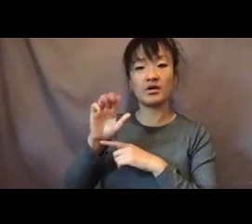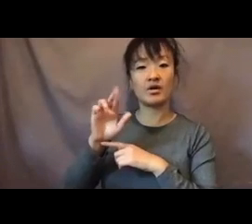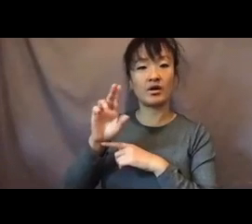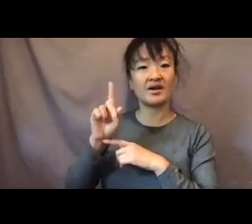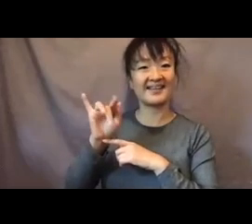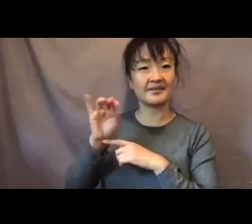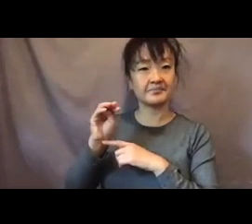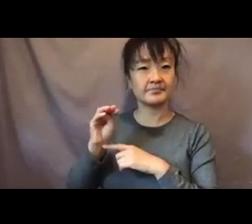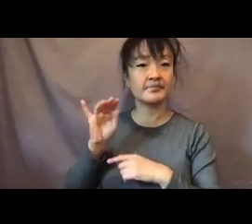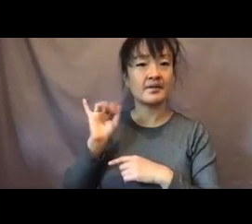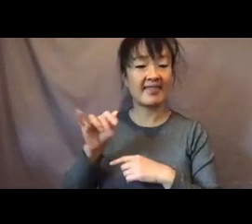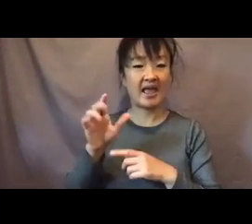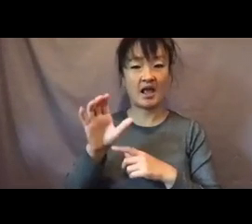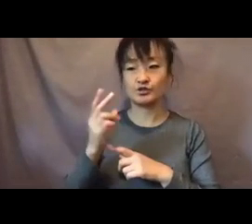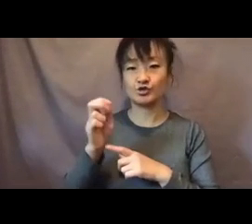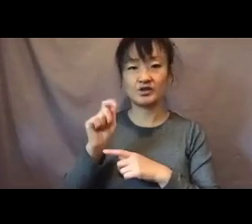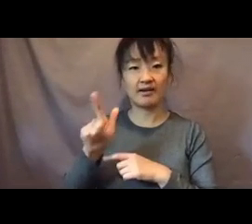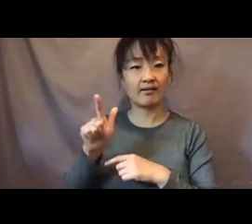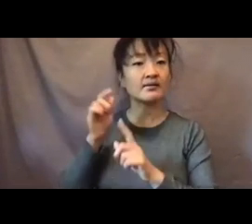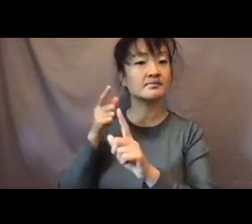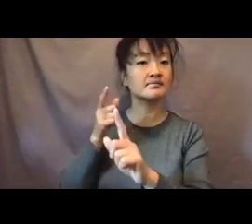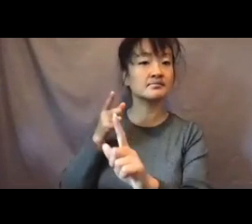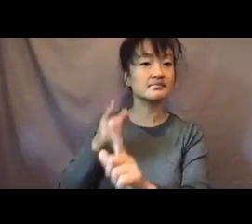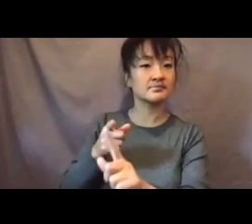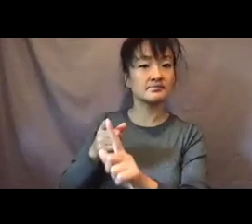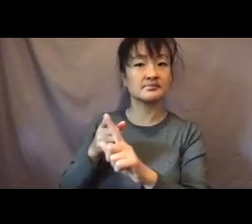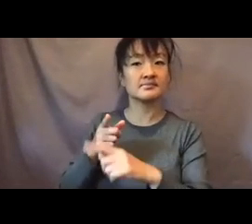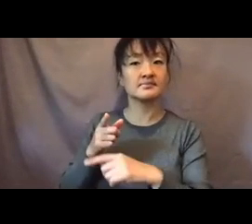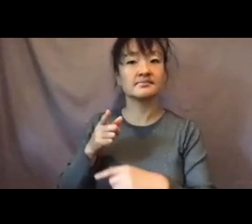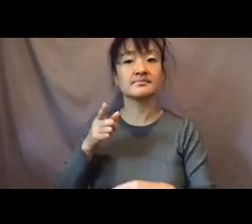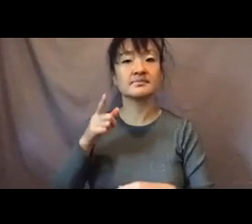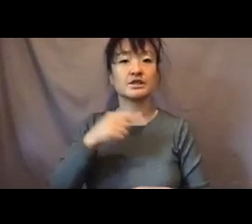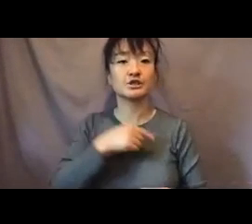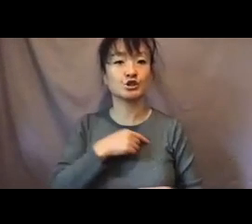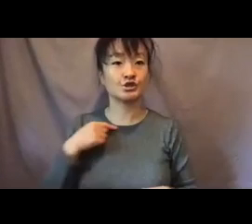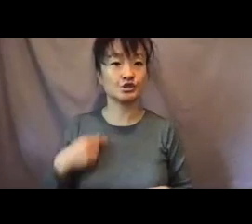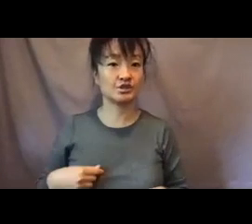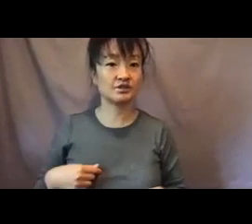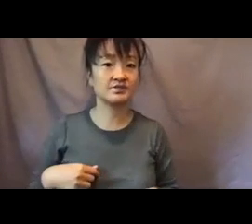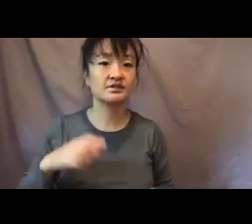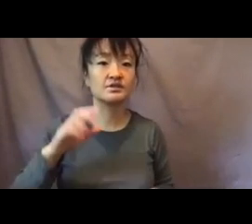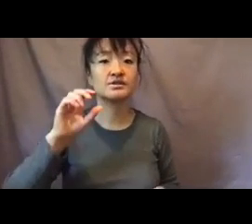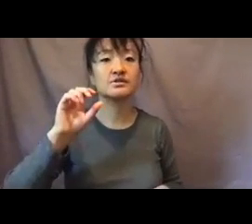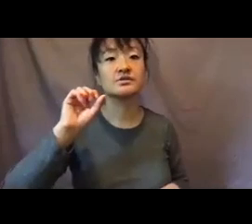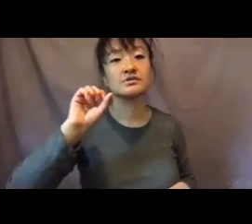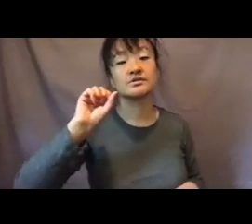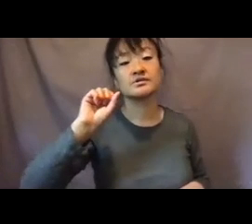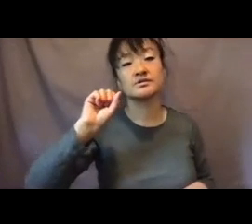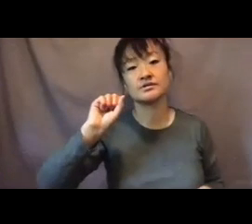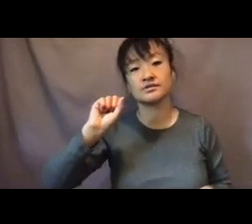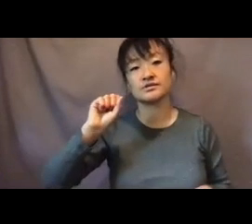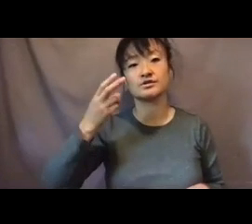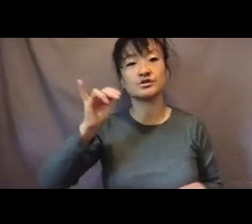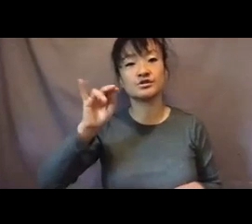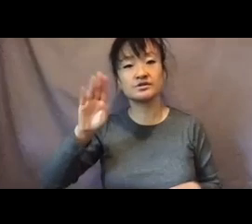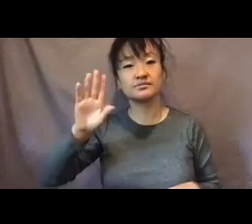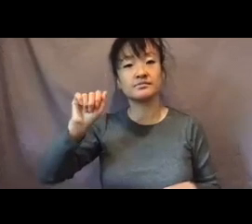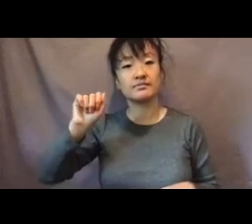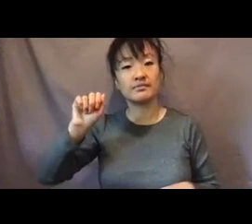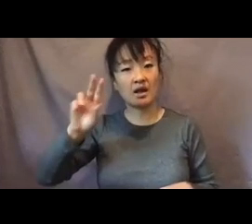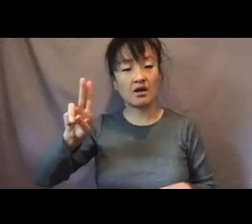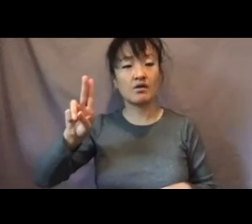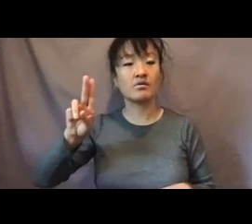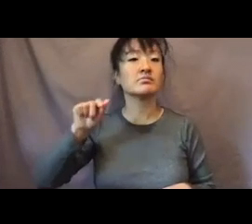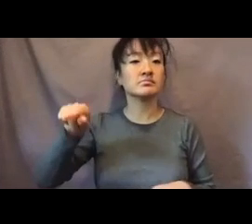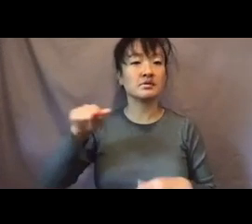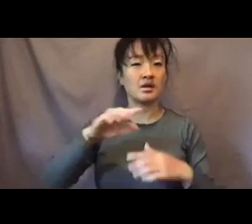The pericardium is actually in Chinese, it's the Xin Bao, it's the wrapping around the heart, right? And so